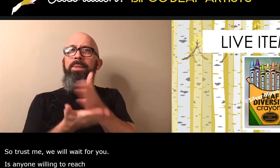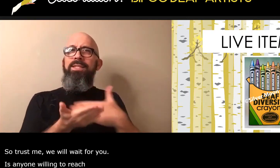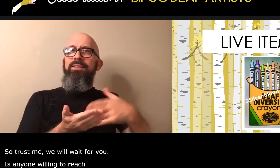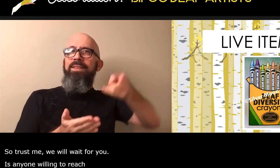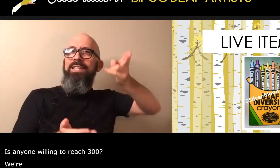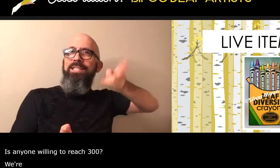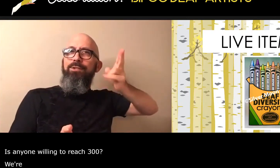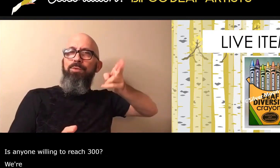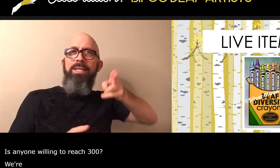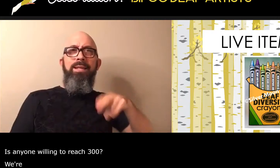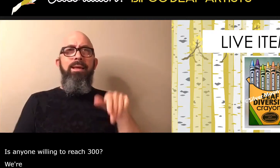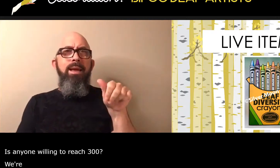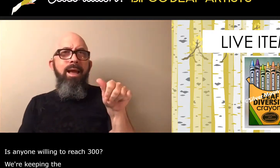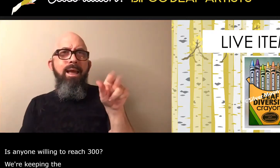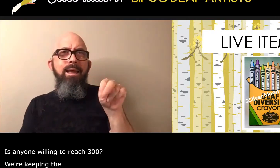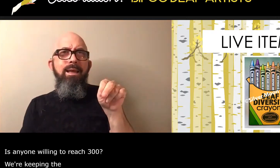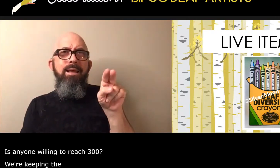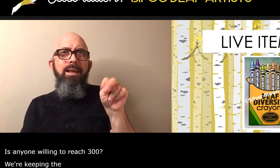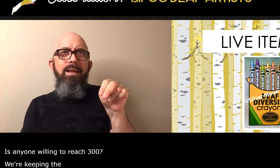going.